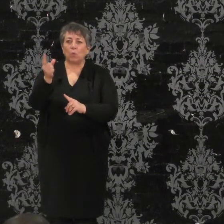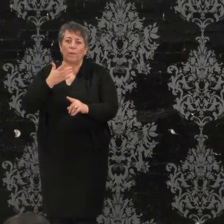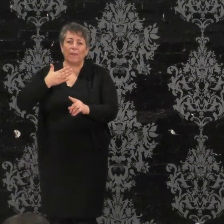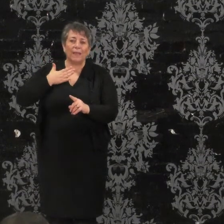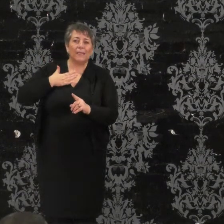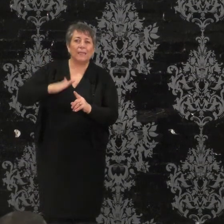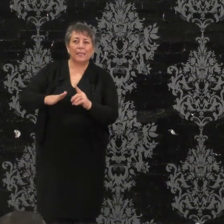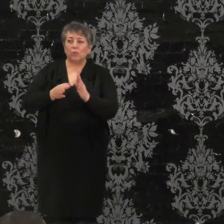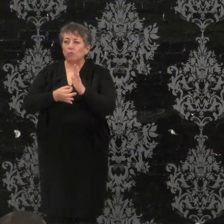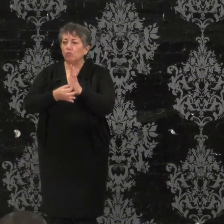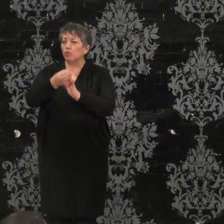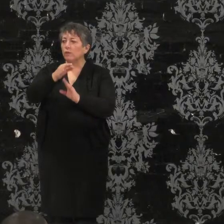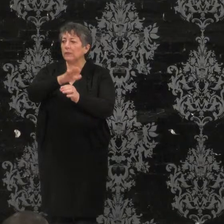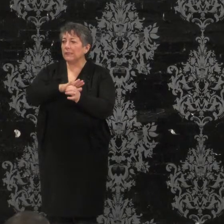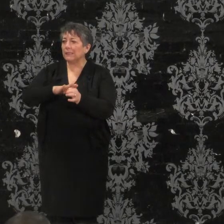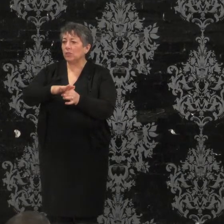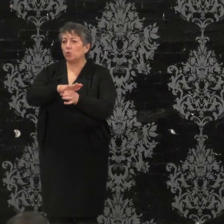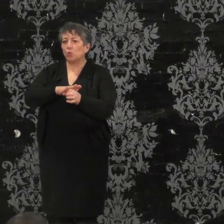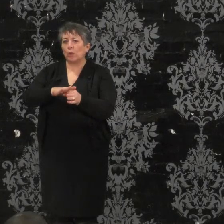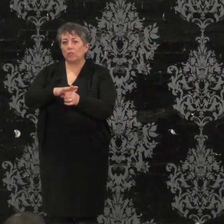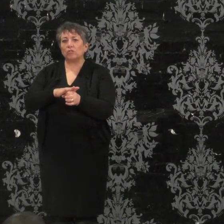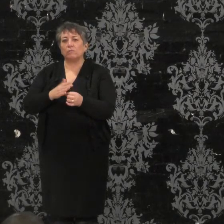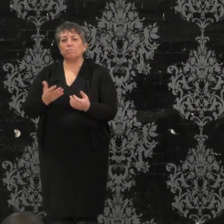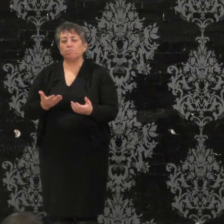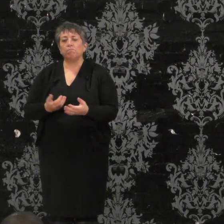be easily available to them.